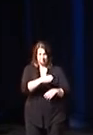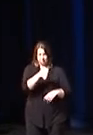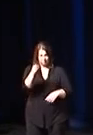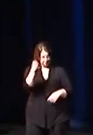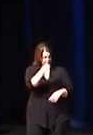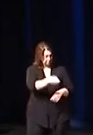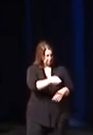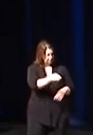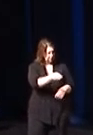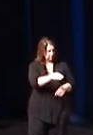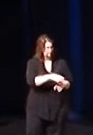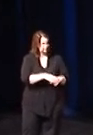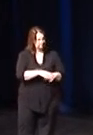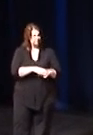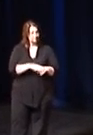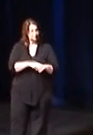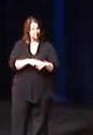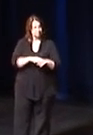Okay, right here.